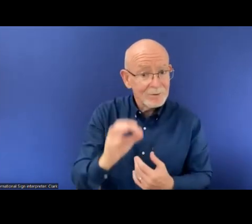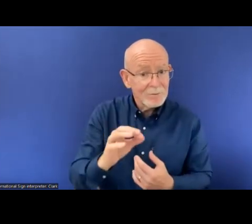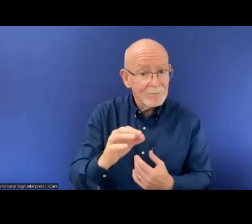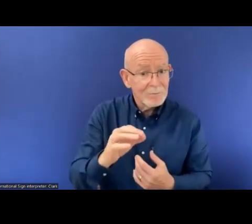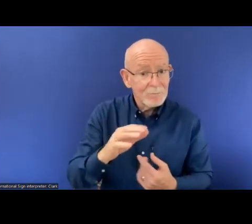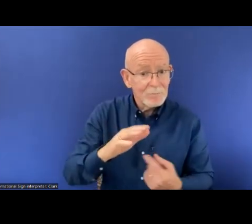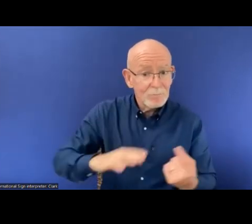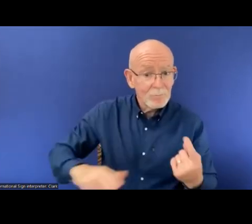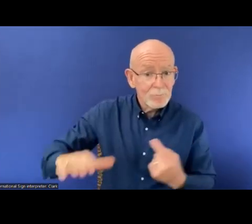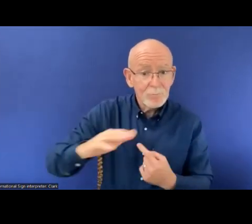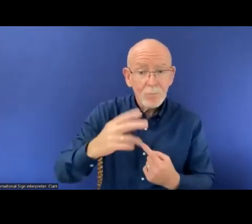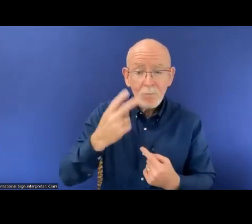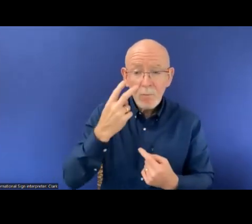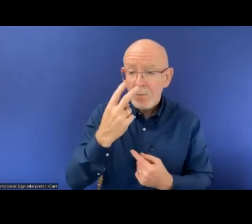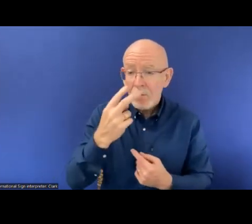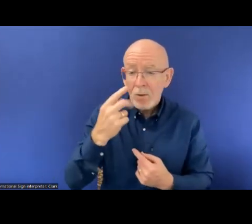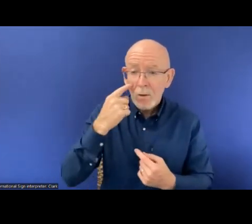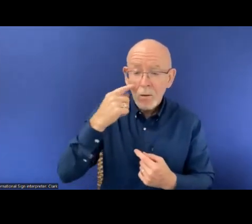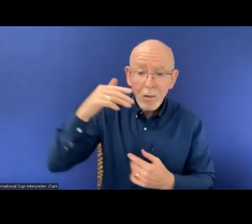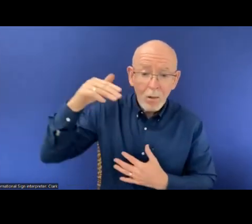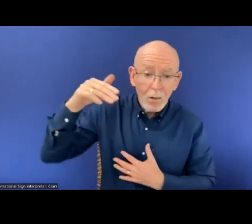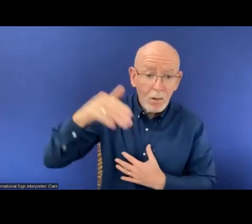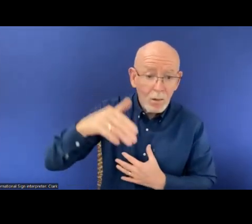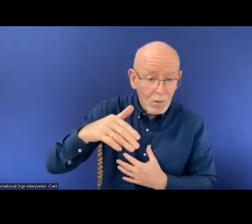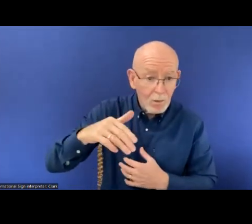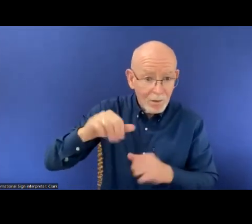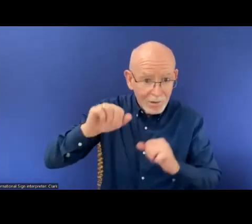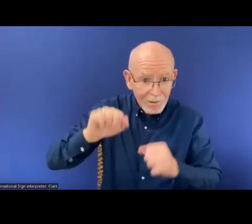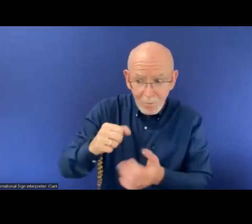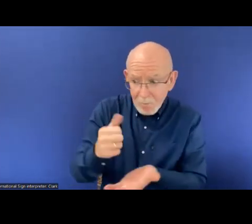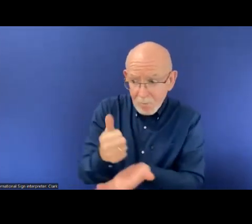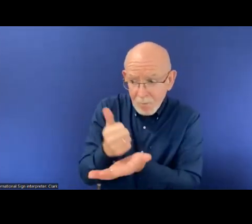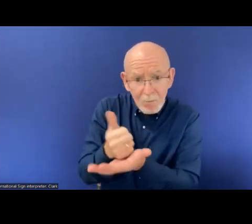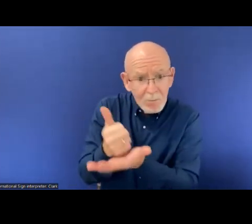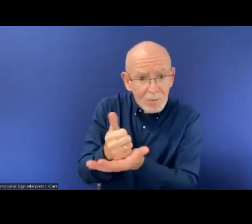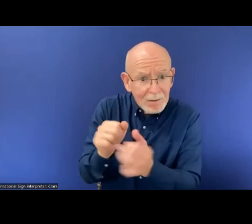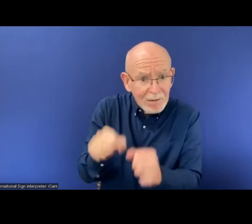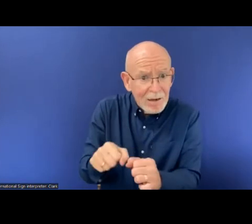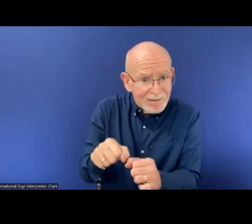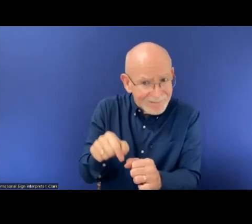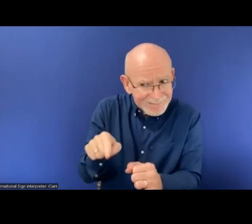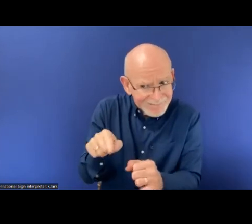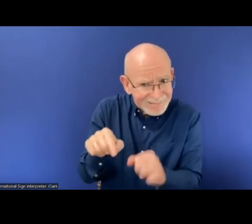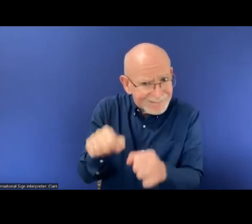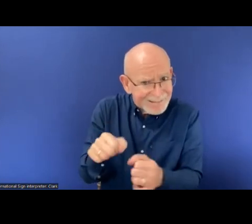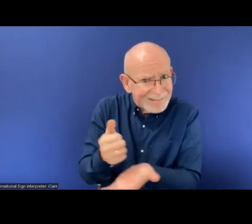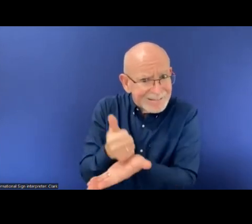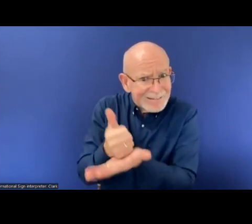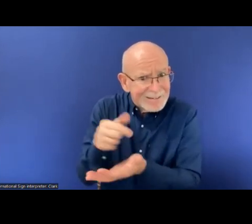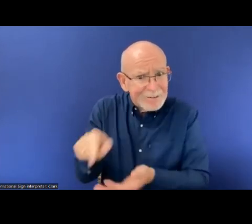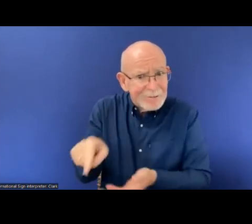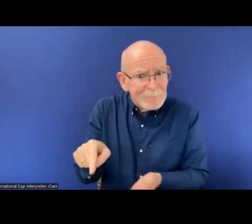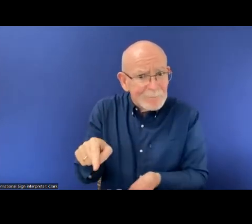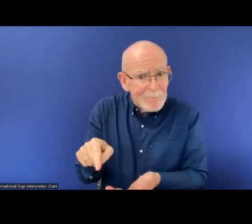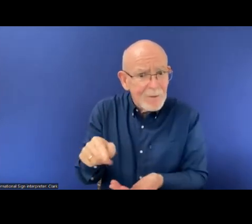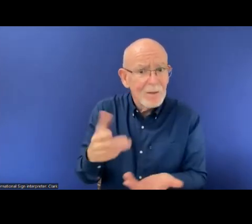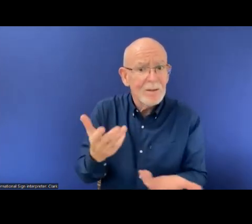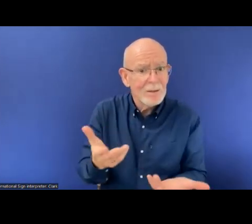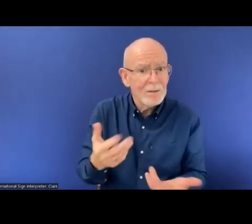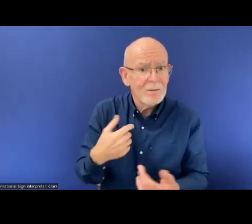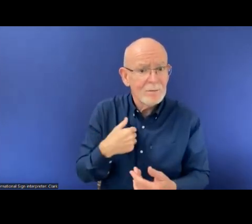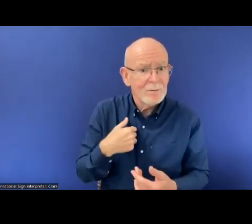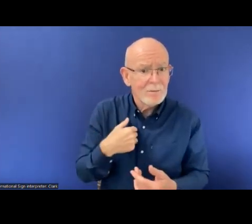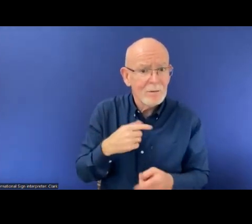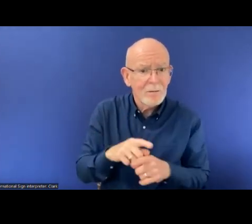avoidable. And therefore, we cannot stand here and make announcements and pronouncements on vision. We must be